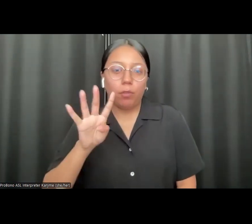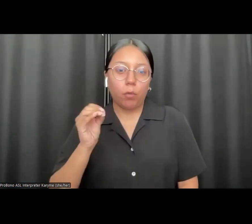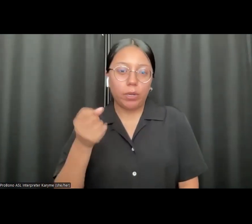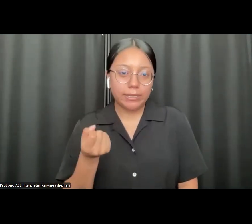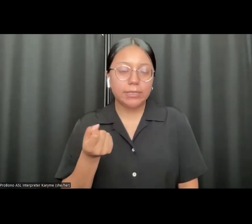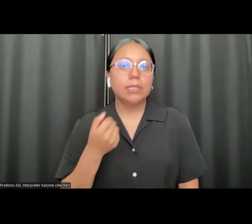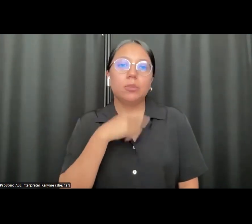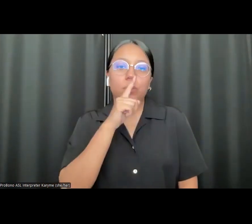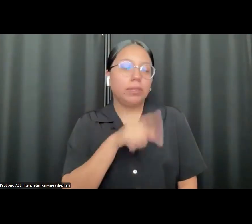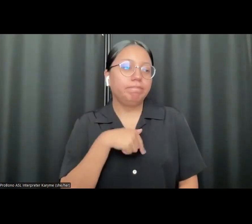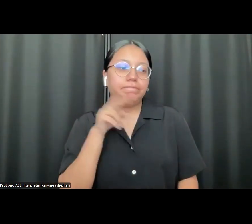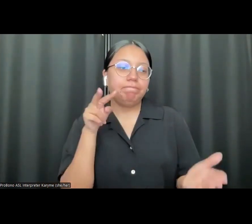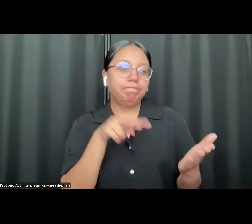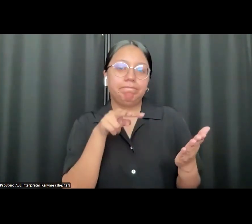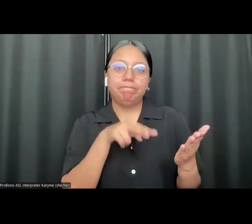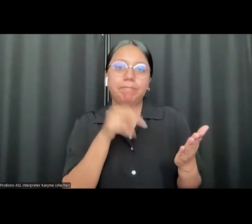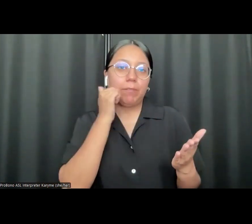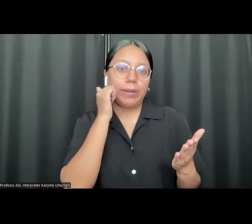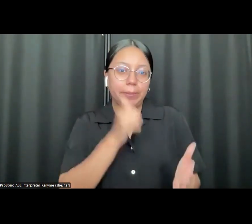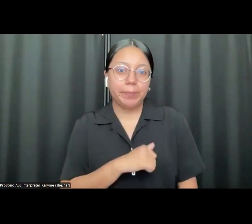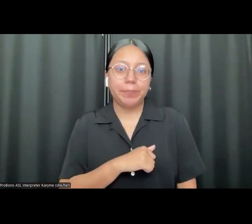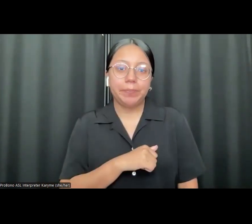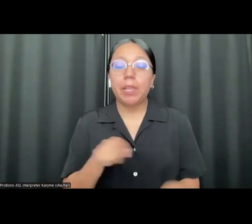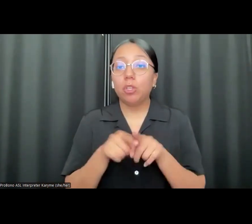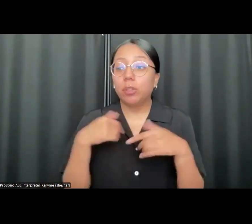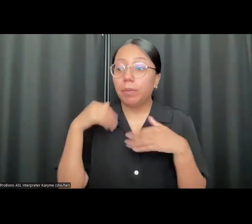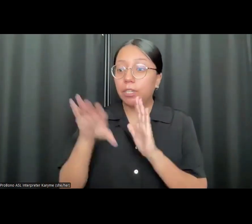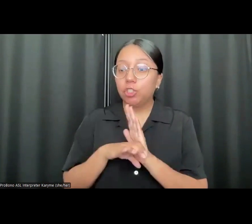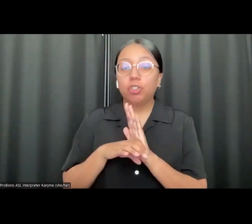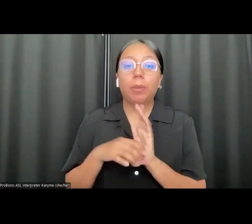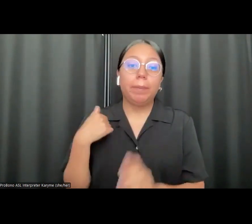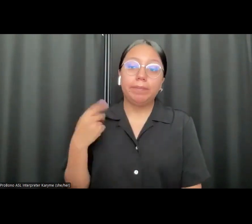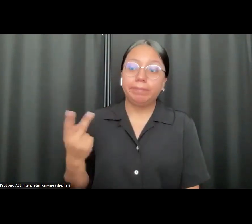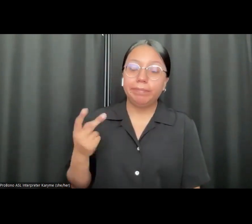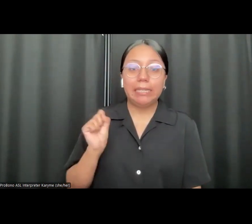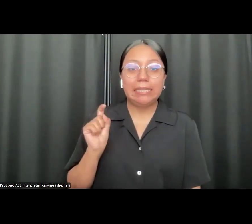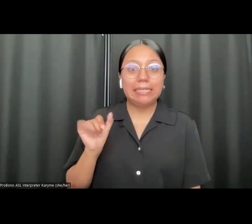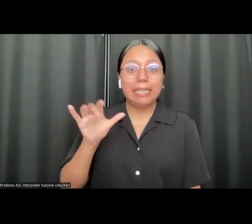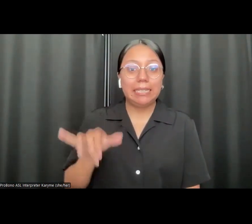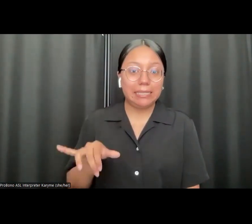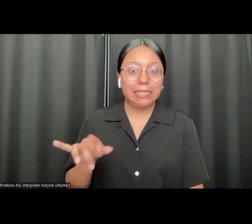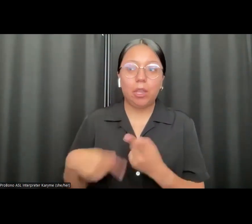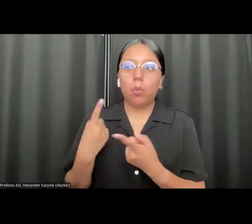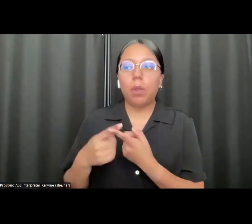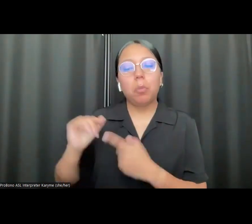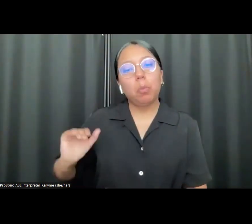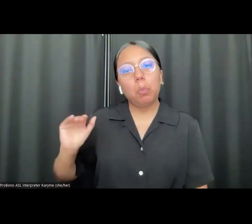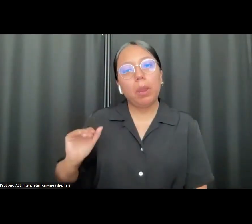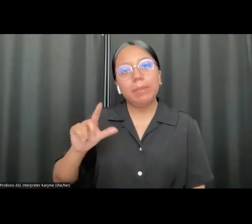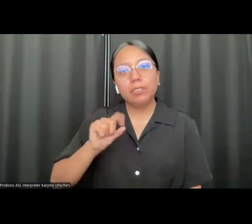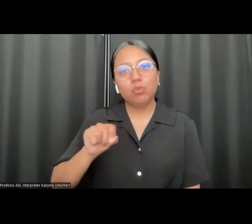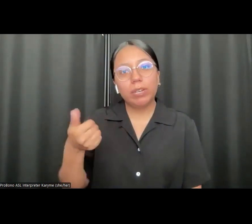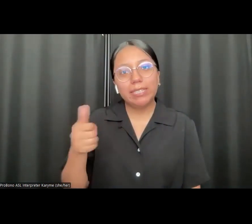Um, and I also have a picture of me and Stacy Milburn Park when we were babies in 2010, which I'm just gonna flash y'all. We were